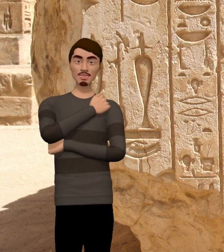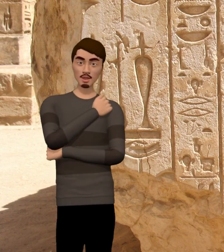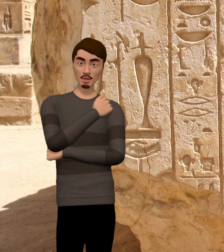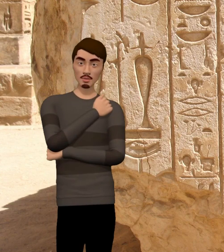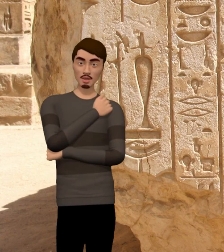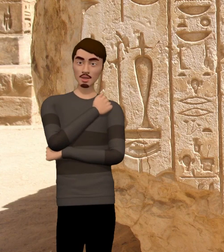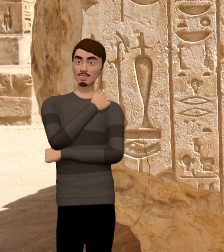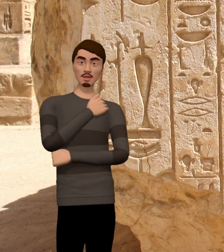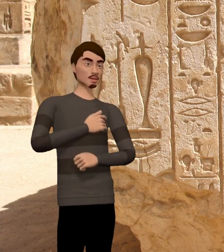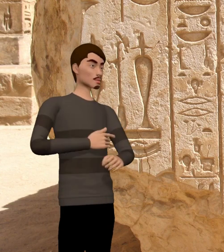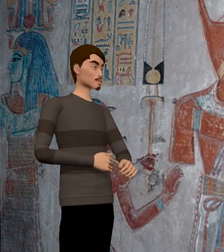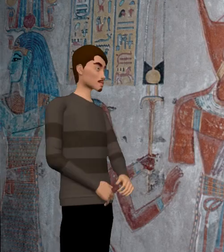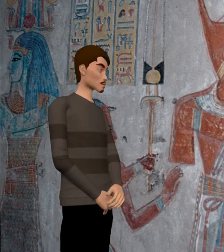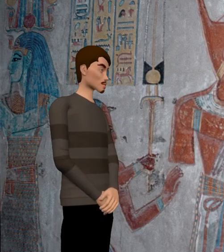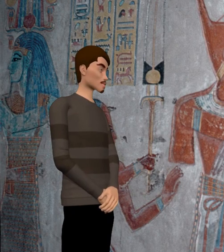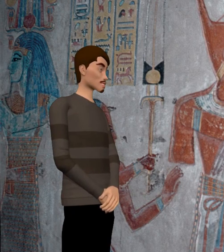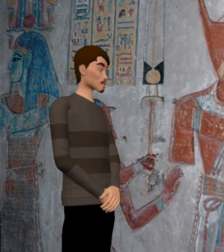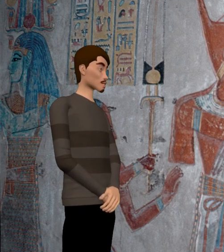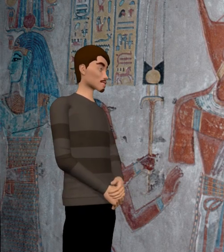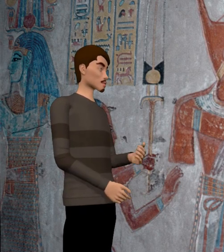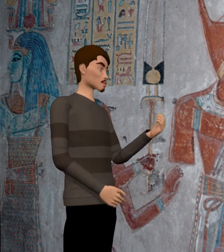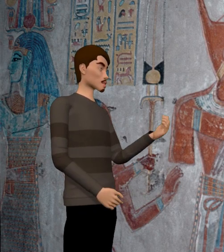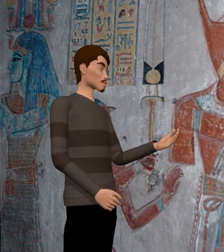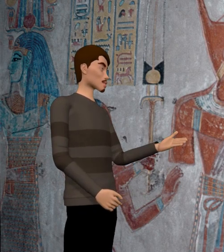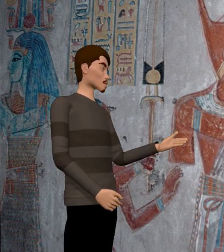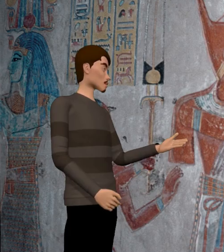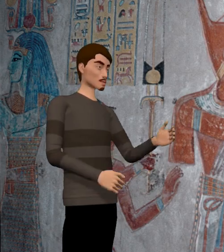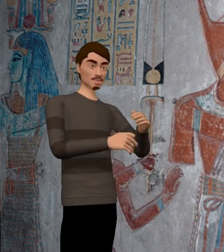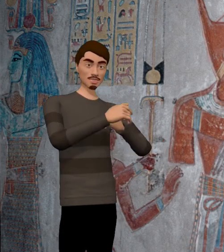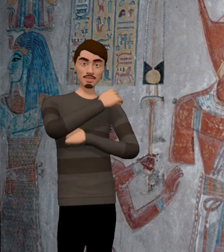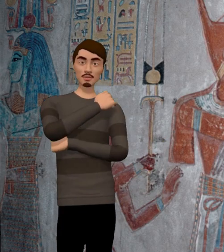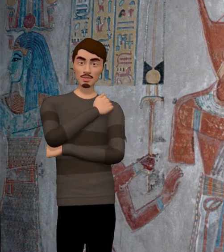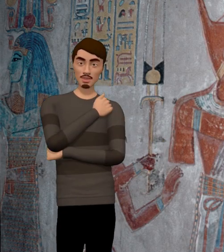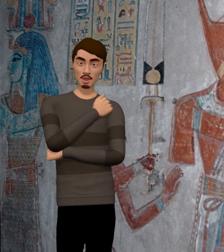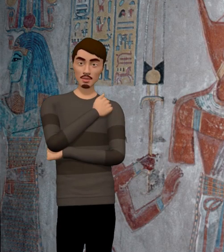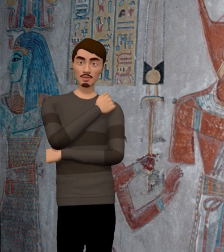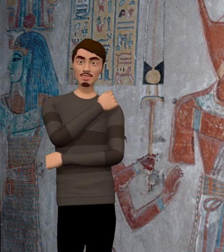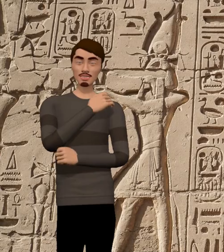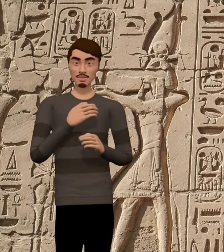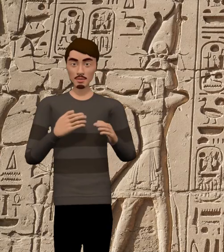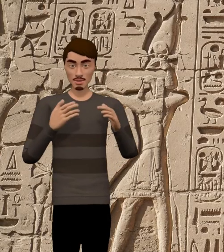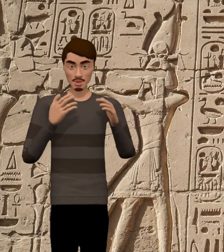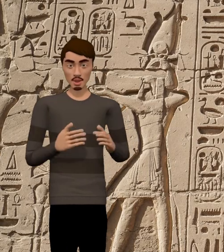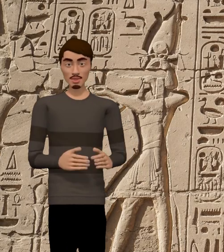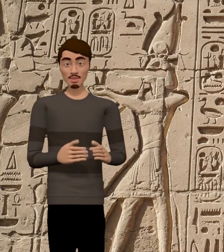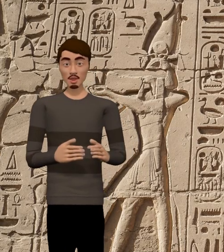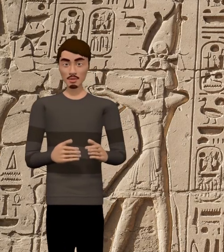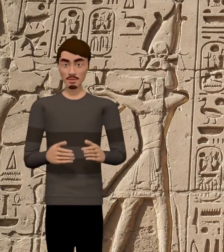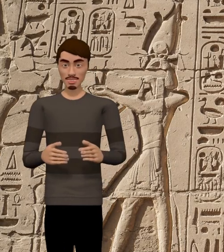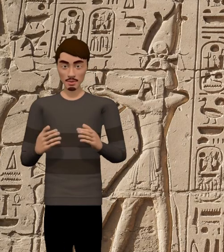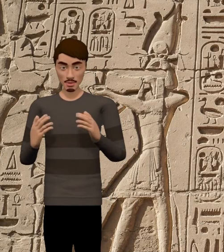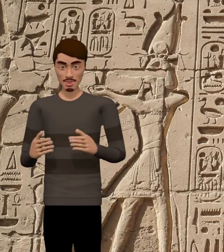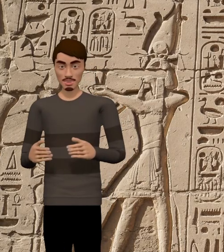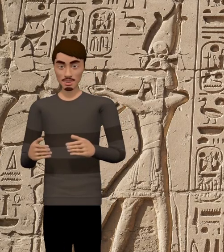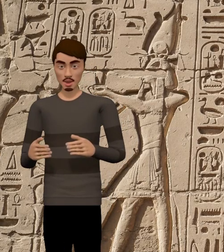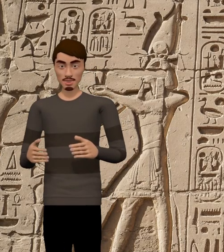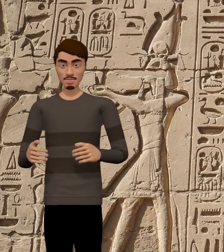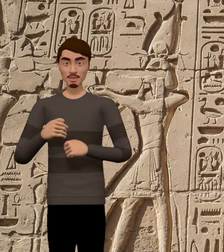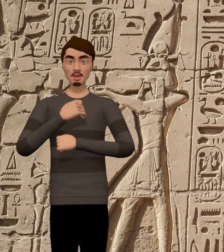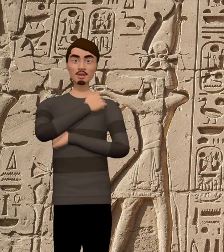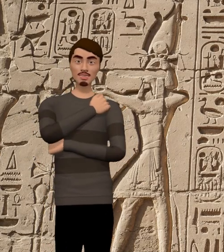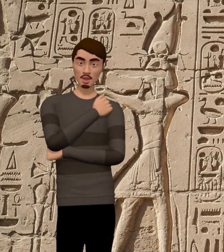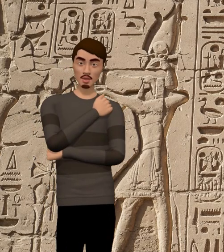time, however, the hope of a life after death spread to all the people, and real laboratories for mummification were established